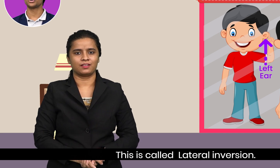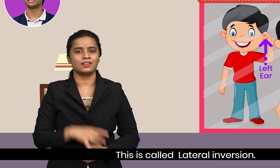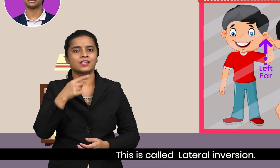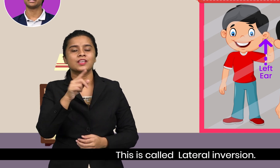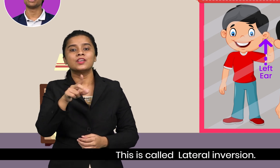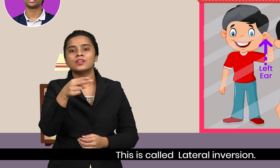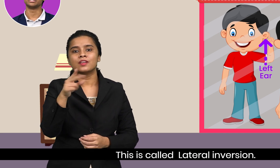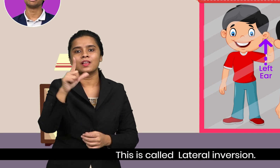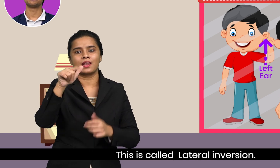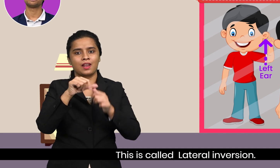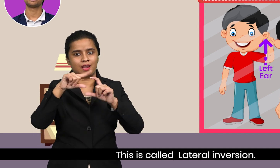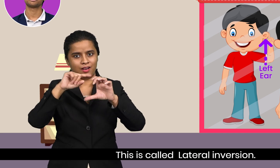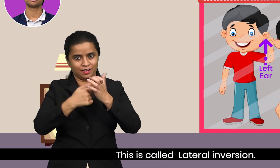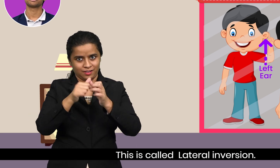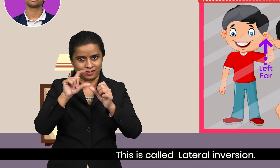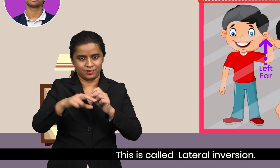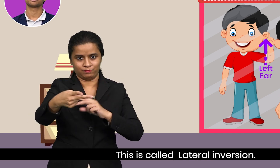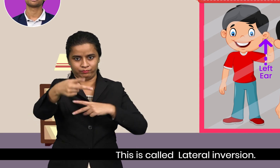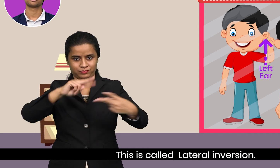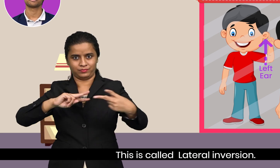This is called lateral inversion.